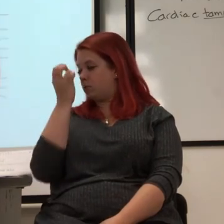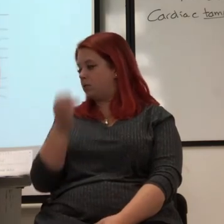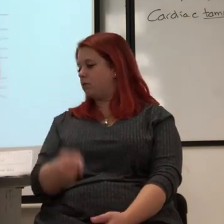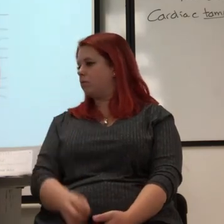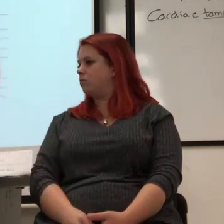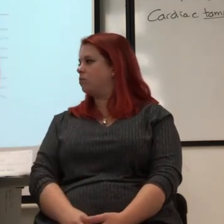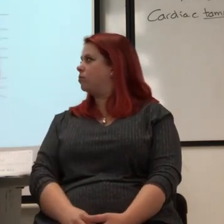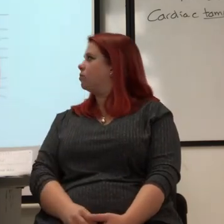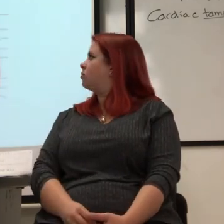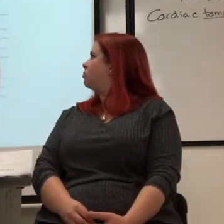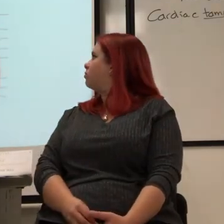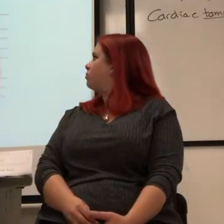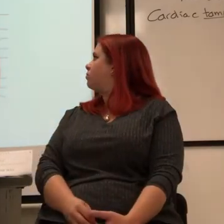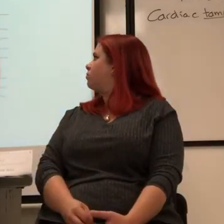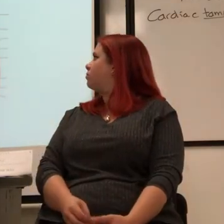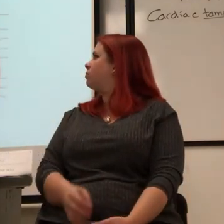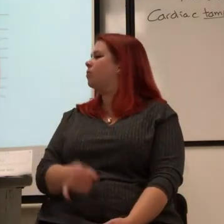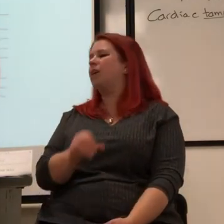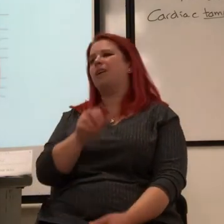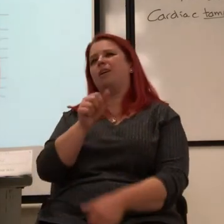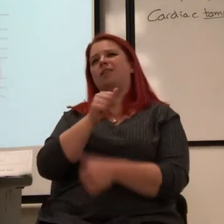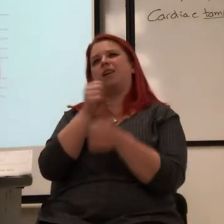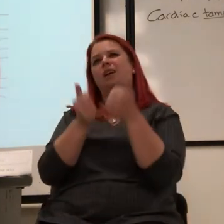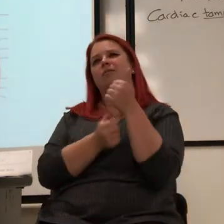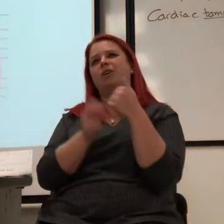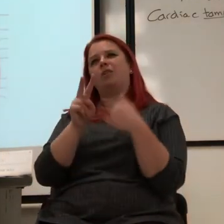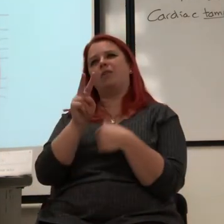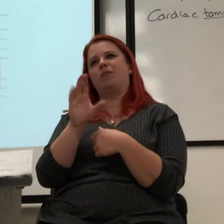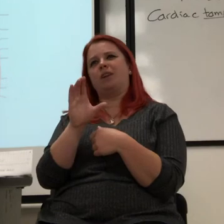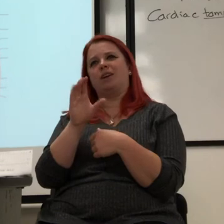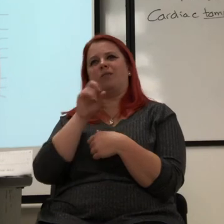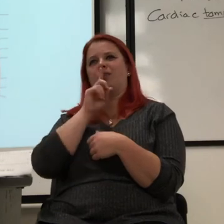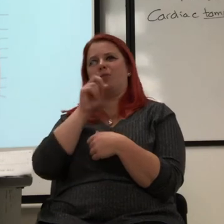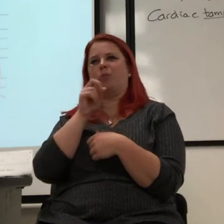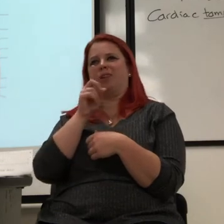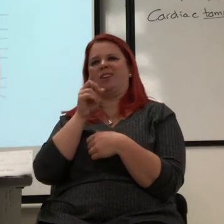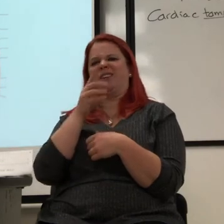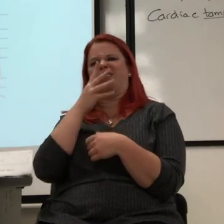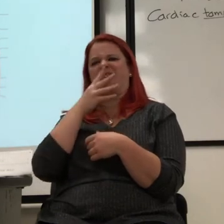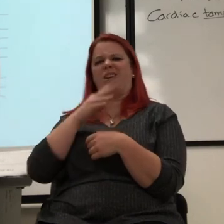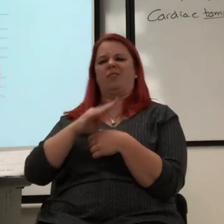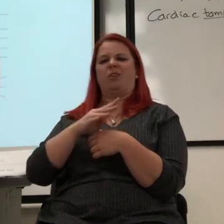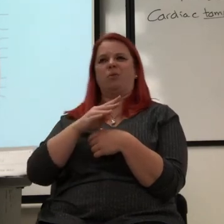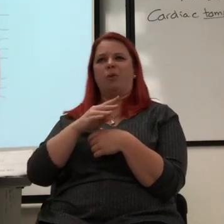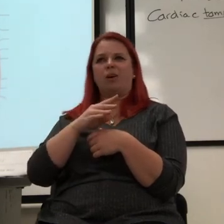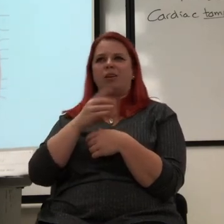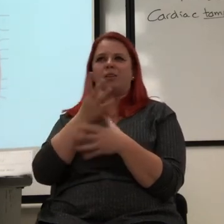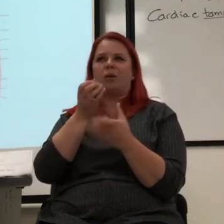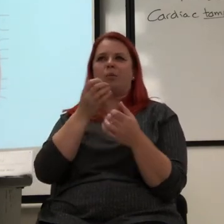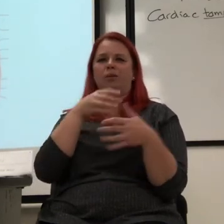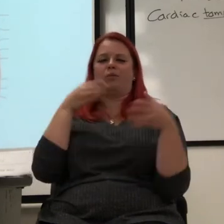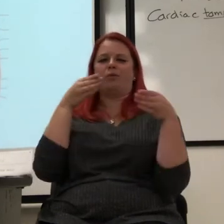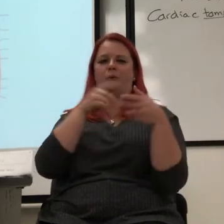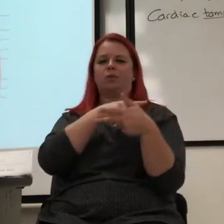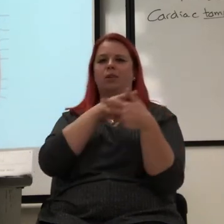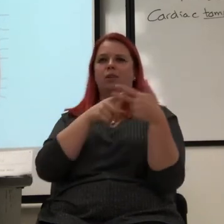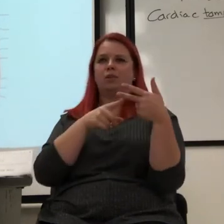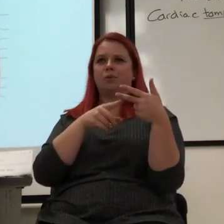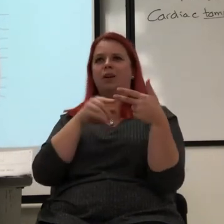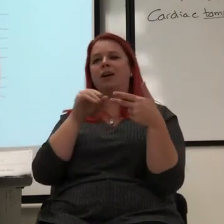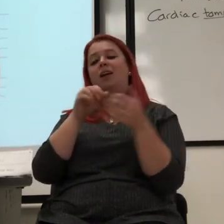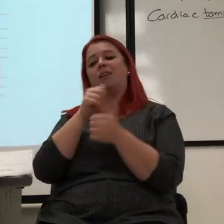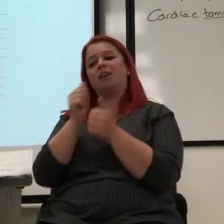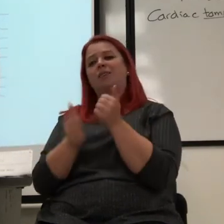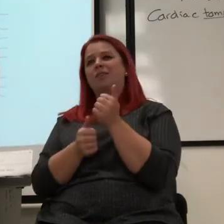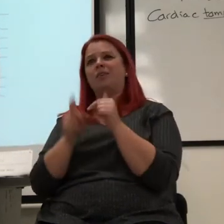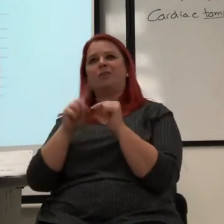I guess they don't consider the inferior vena cava, they just want to talk about the ones in here. Actually, the inferior vena cava, you can't even see it in the